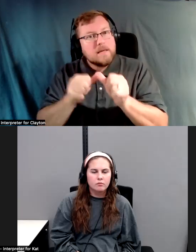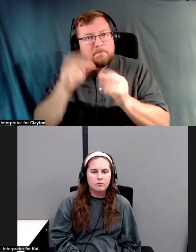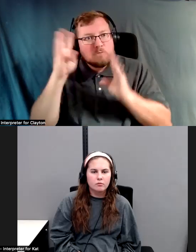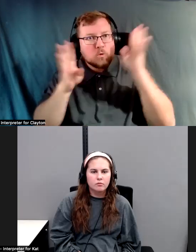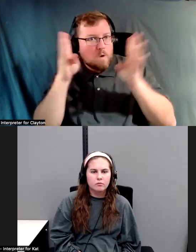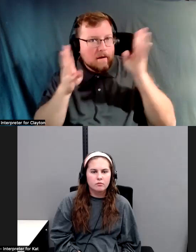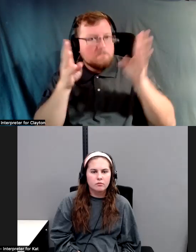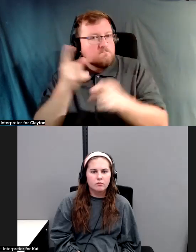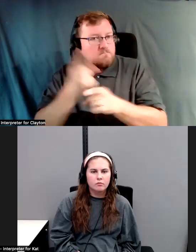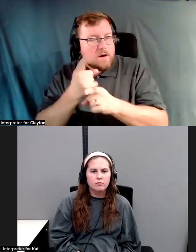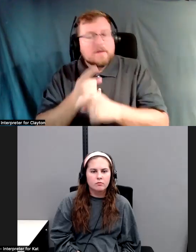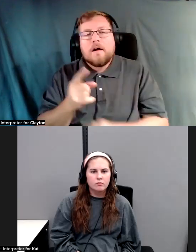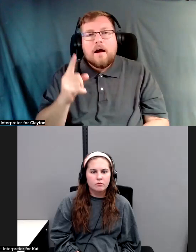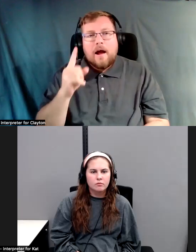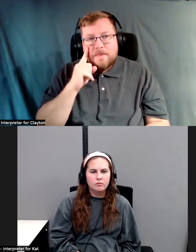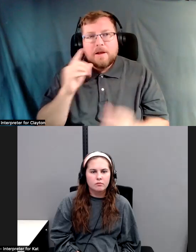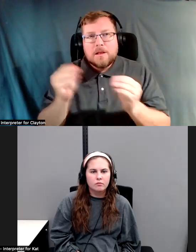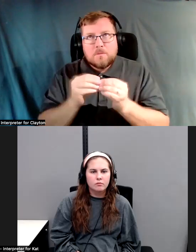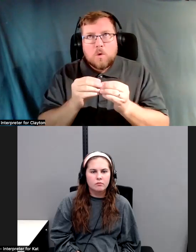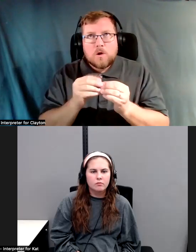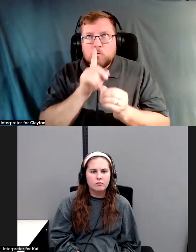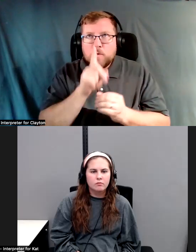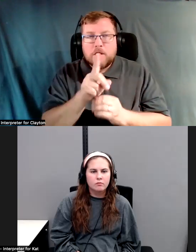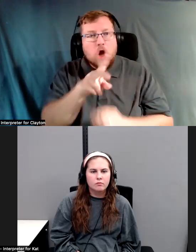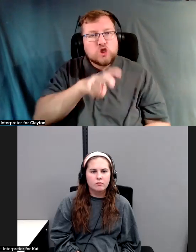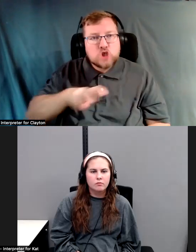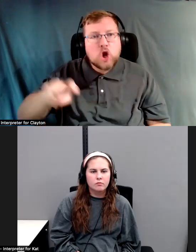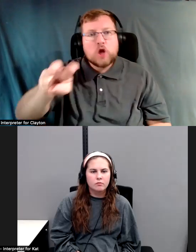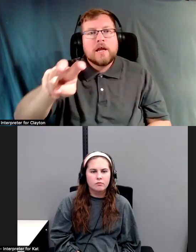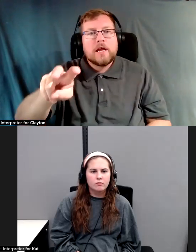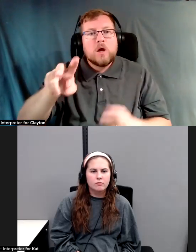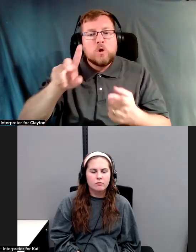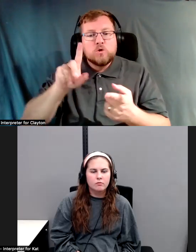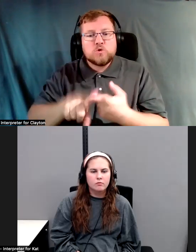But yeah, I think it's more of a journey for actors to do plays